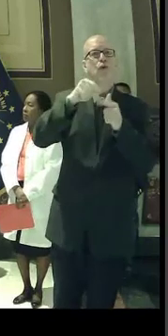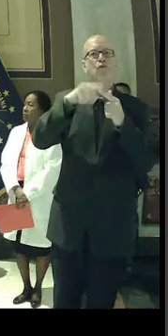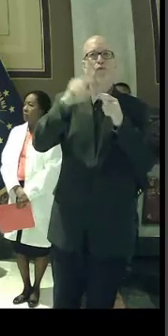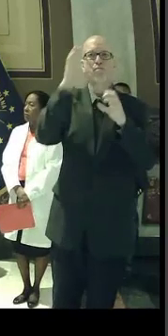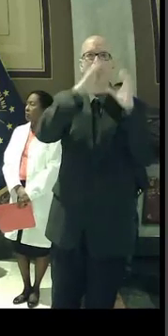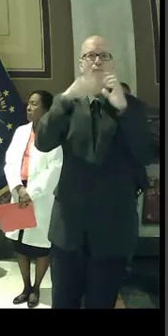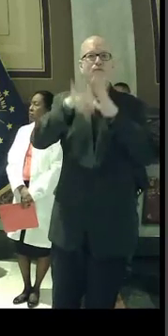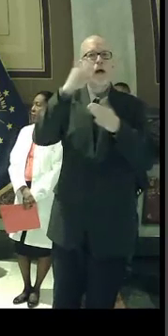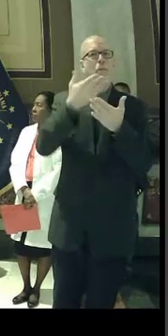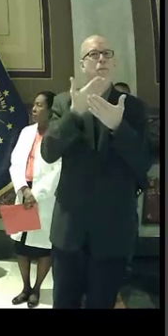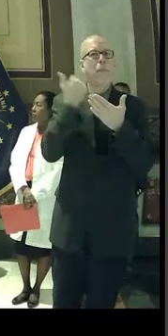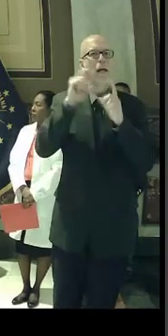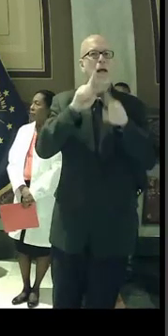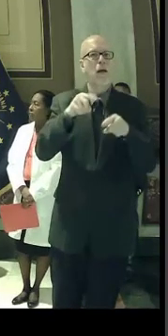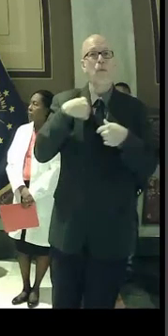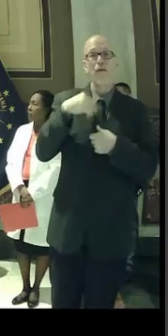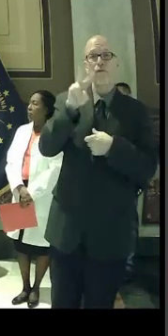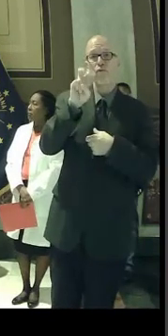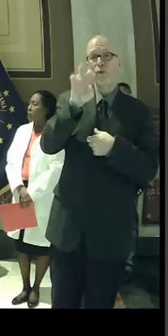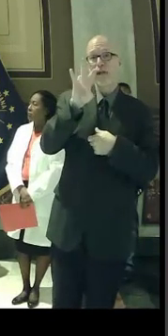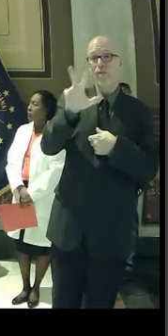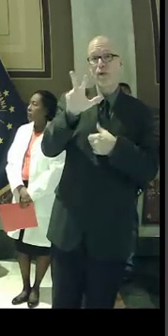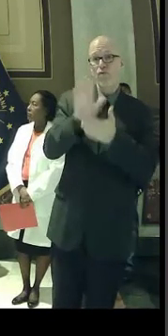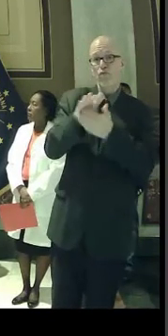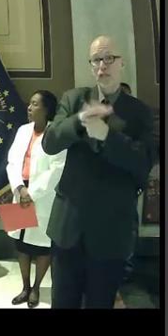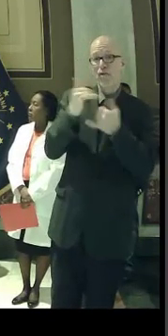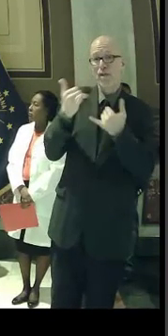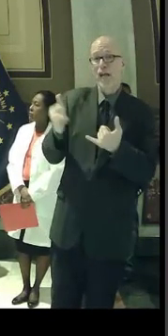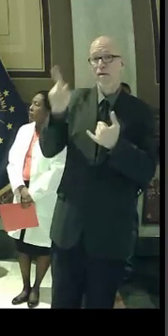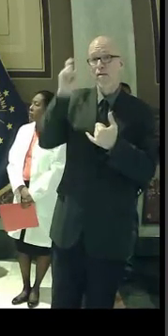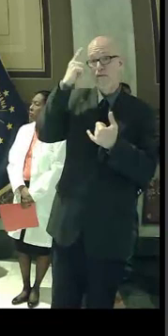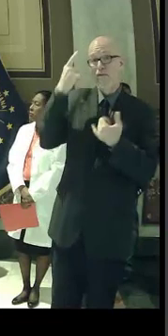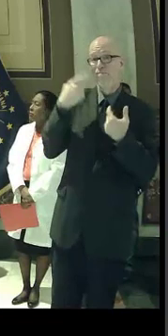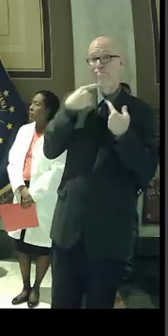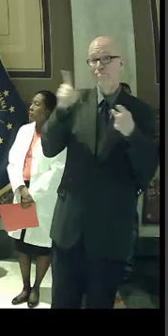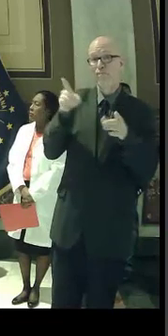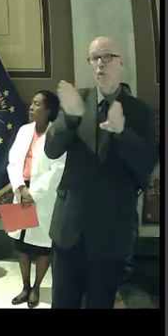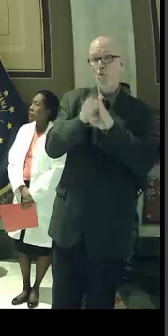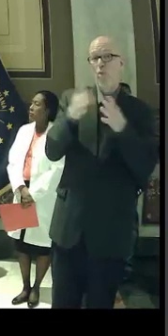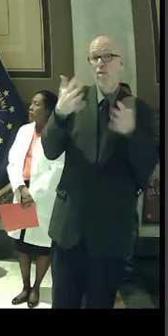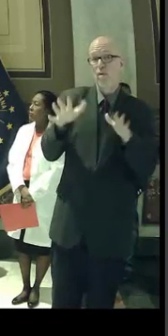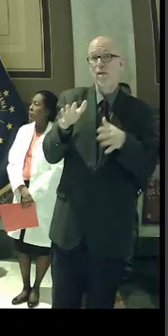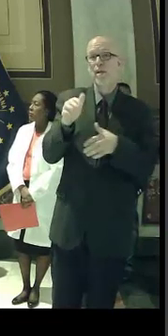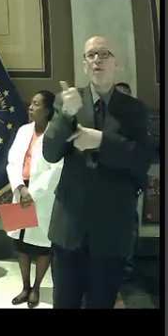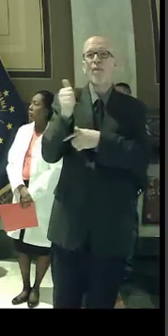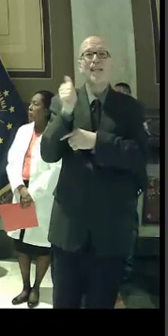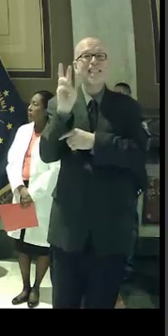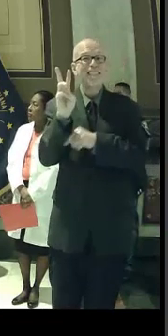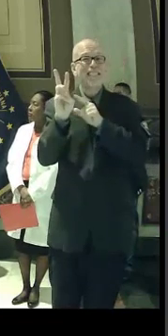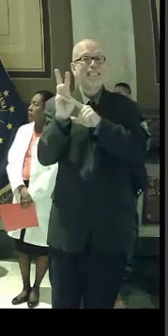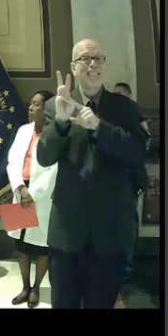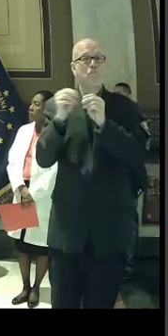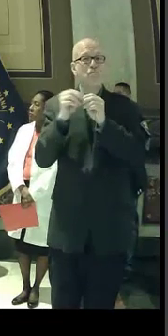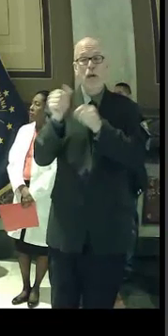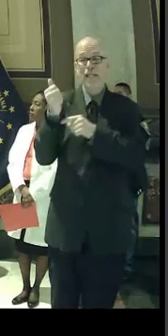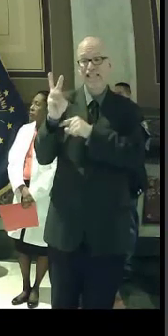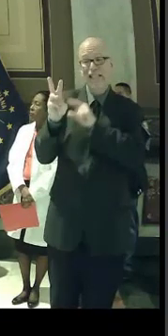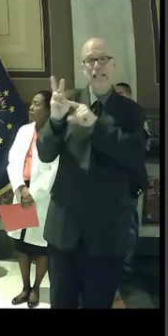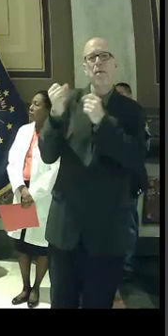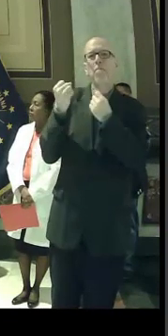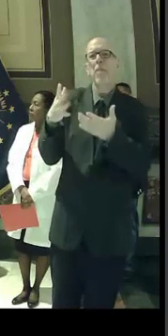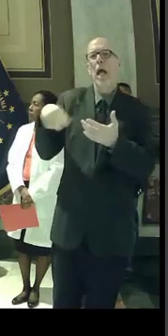now we have 273 districts, as Governor Holcomb mentioned, that are closed. We have another 16, and of those 16, many of them